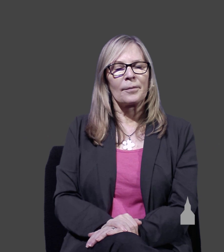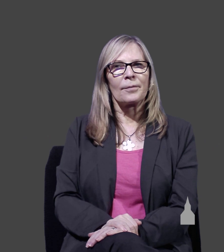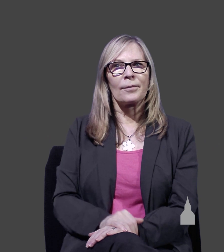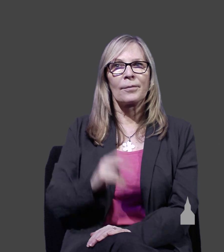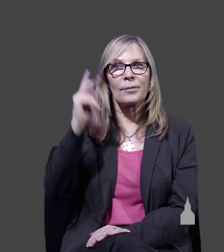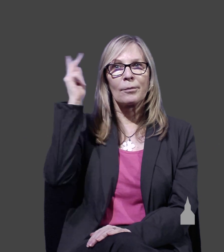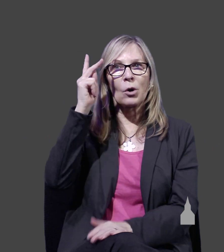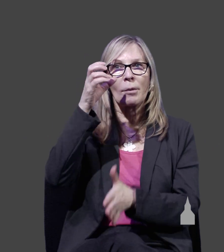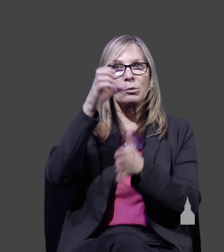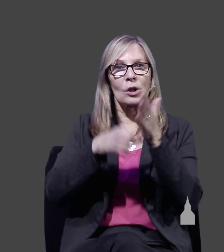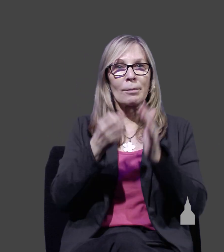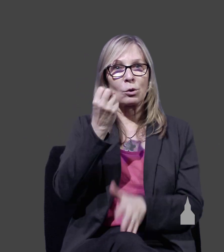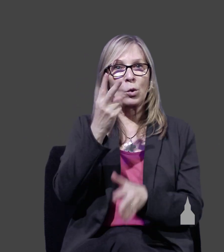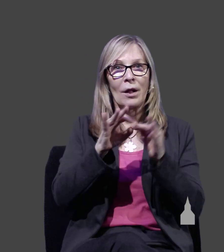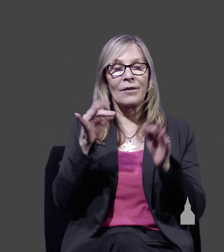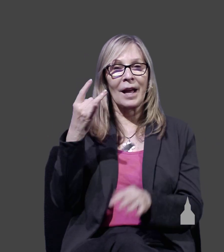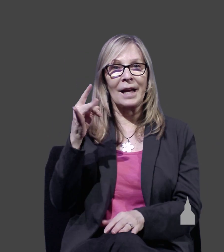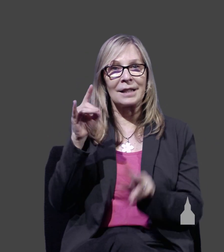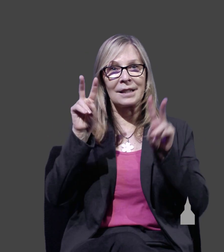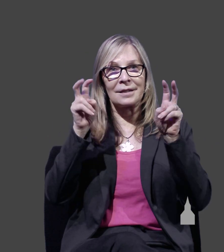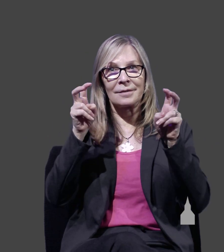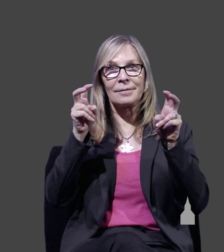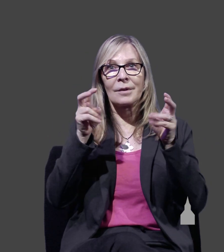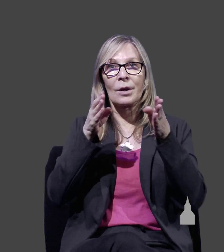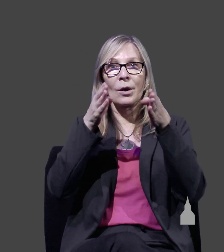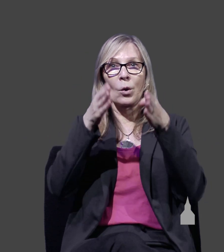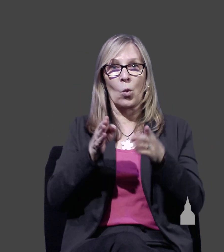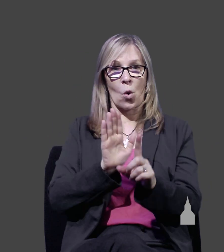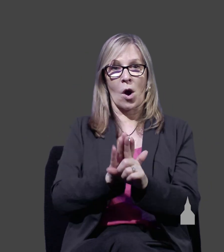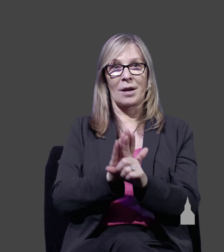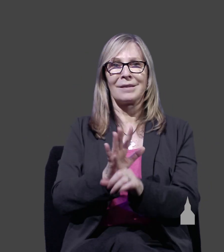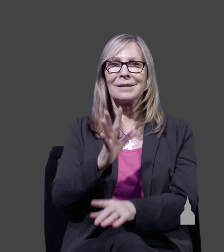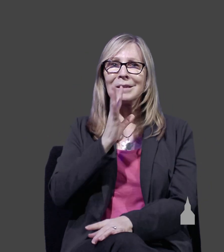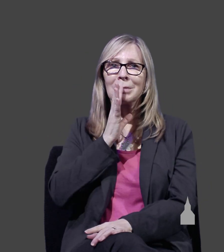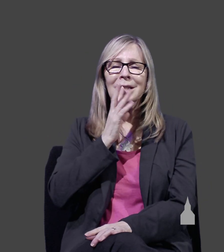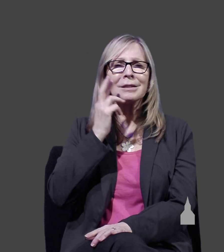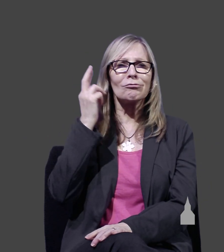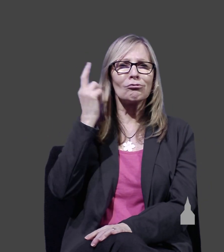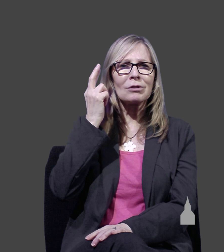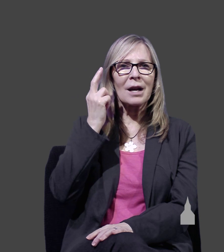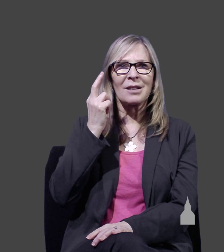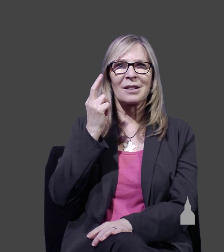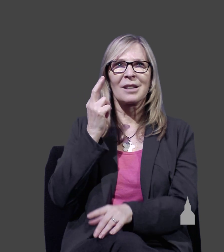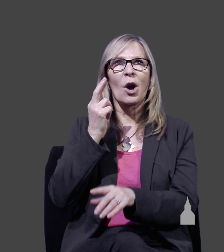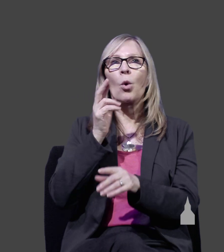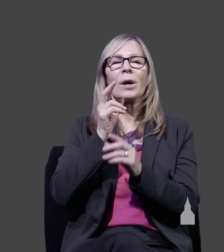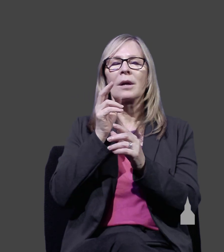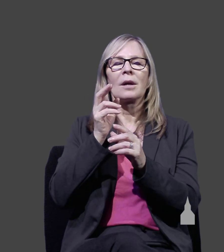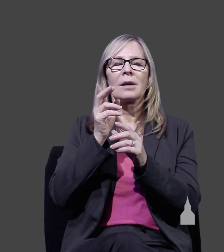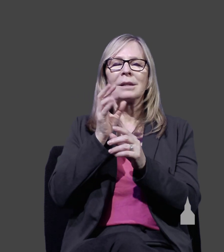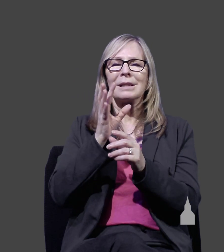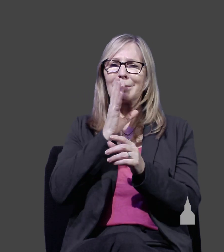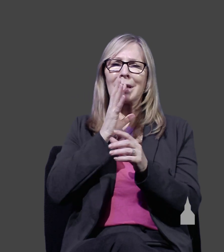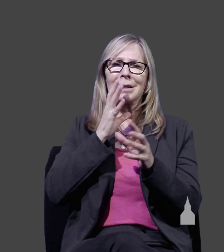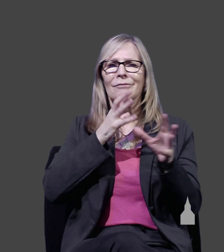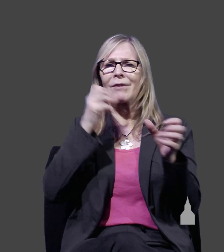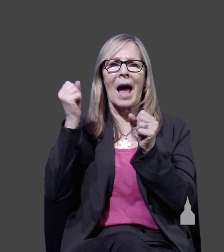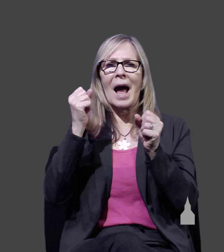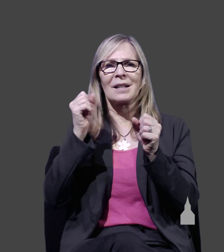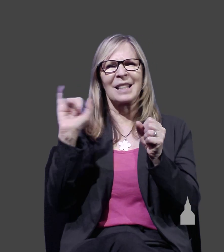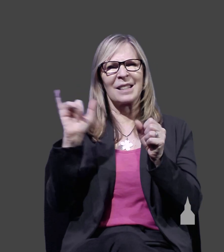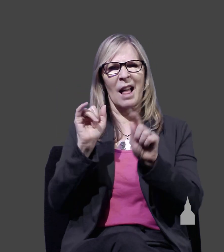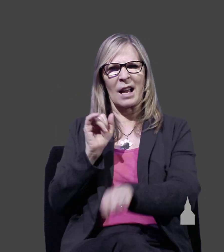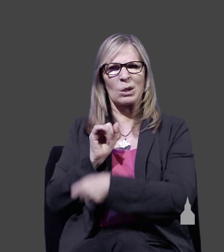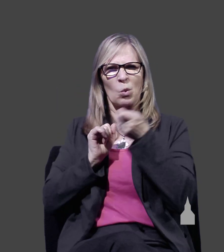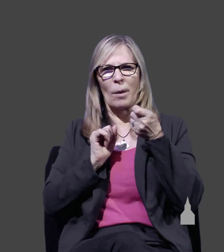Proverbs 12:18 says, there is one who speaks rashly like the thrusts of a sword, but the tongue of the wise brings